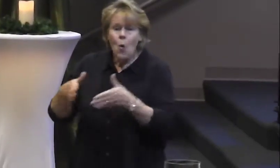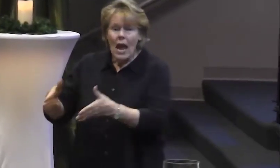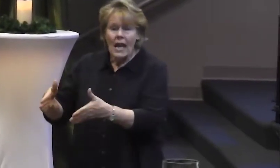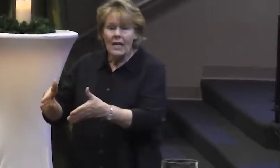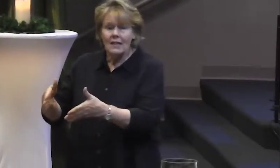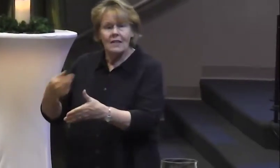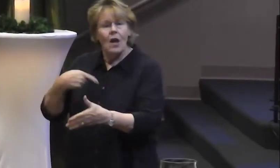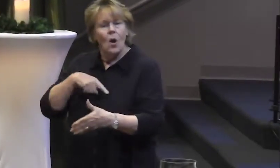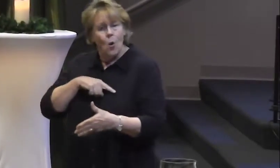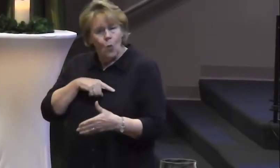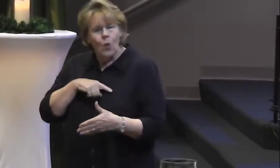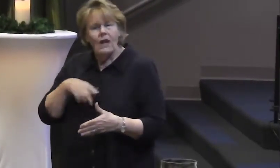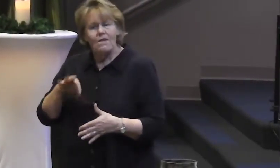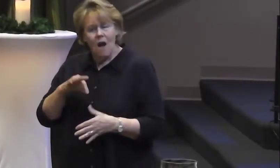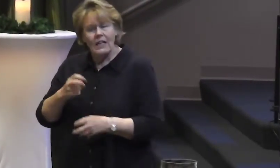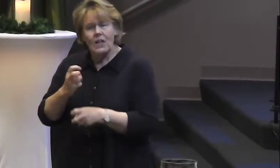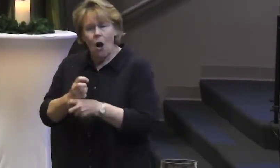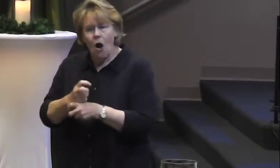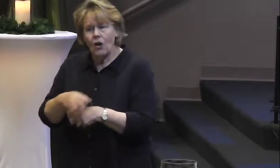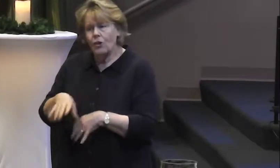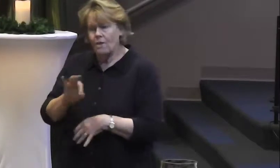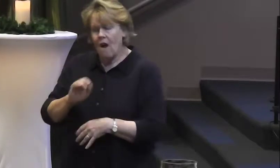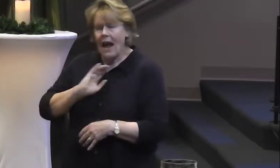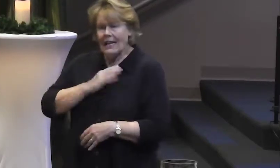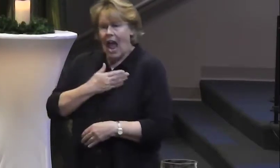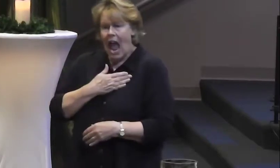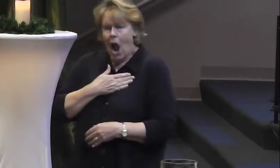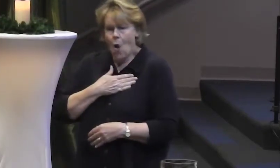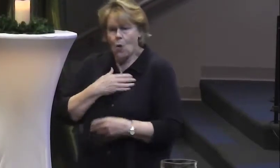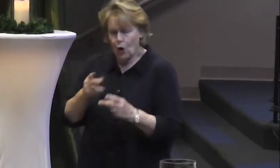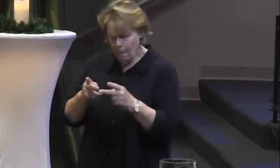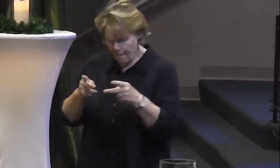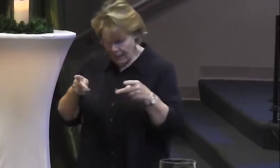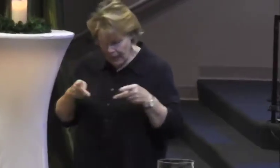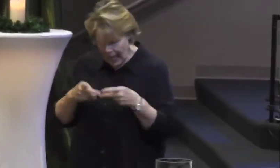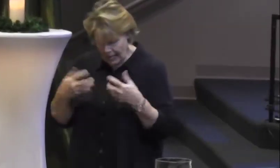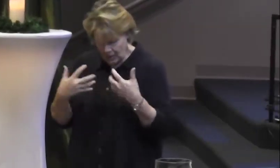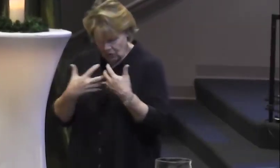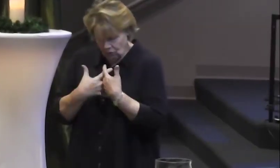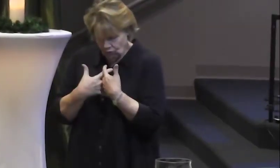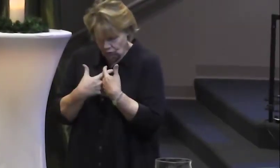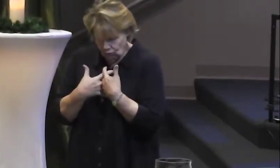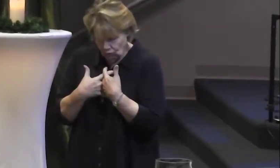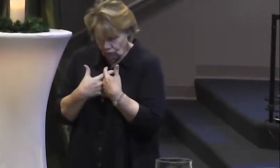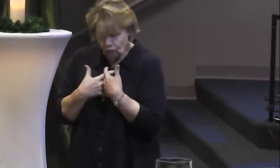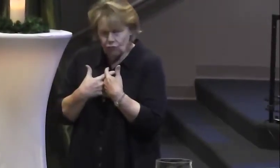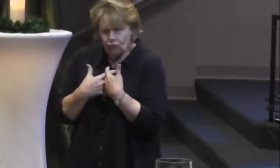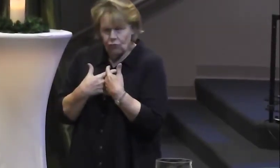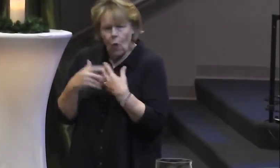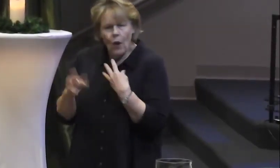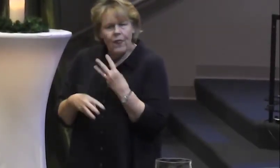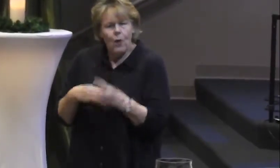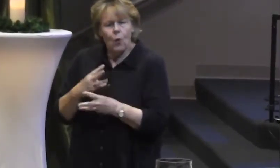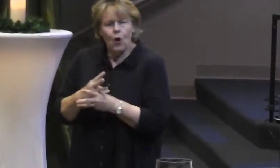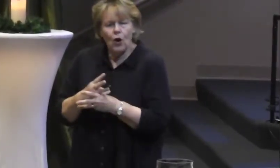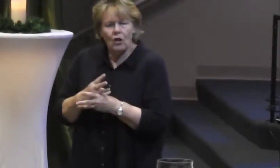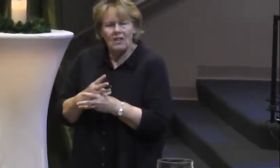find our place in this world. We sometimes don't even know what our place